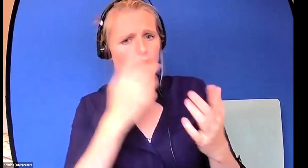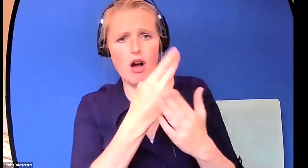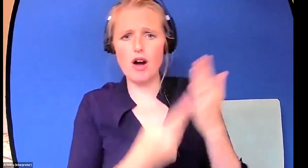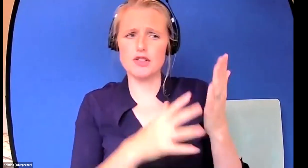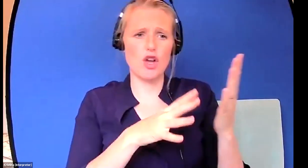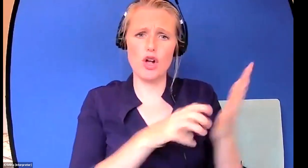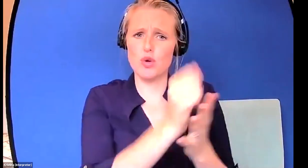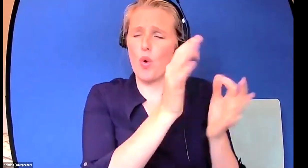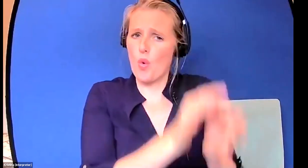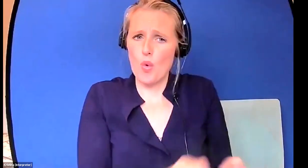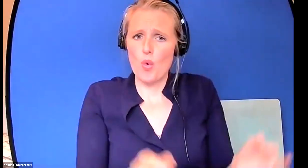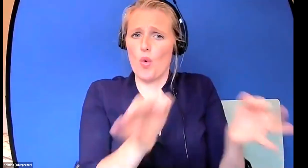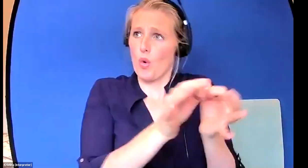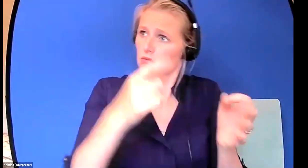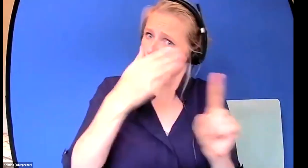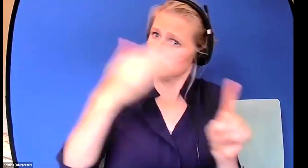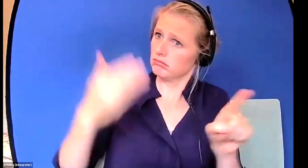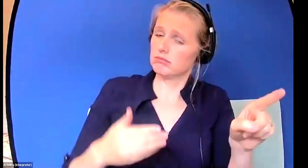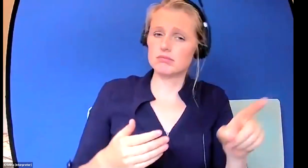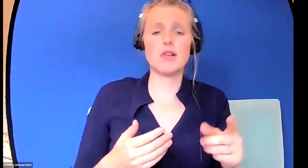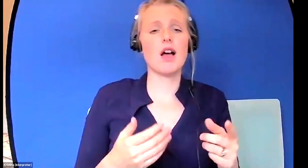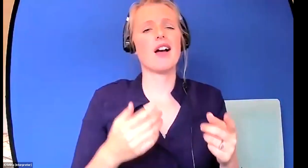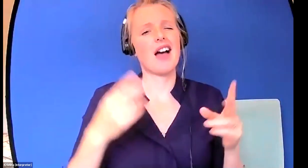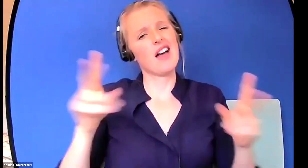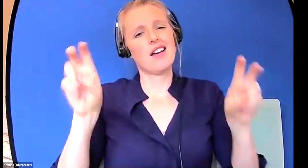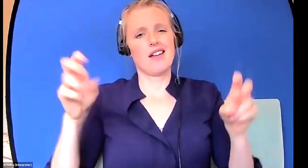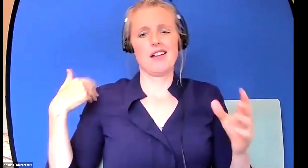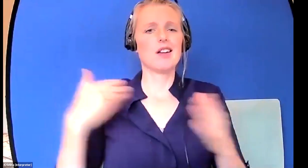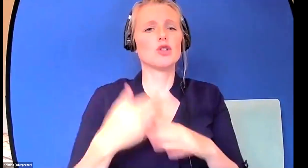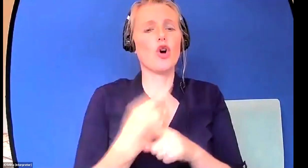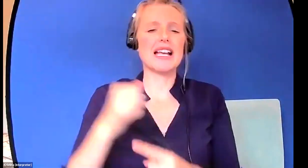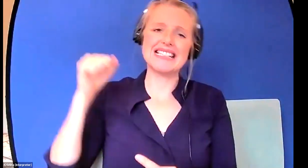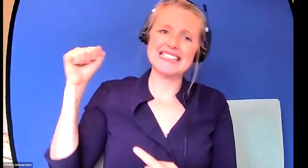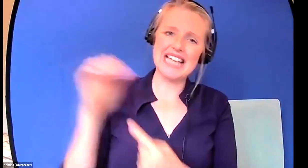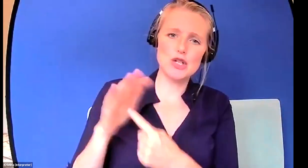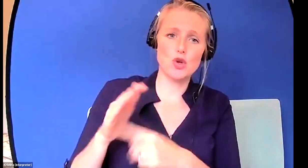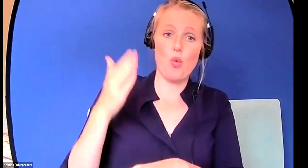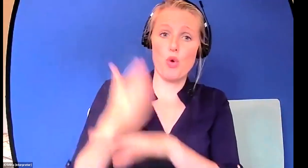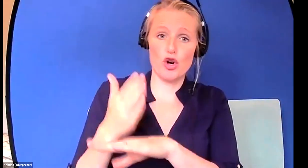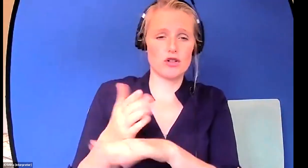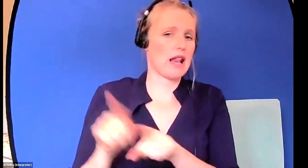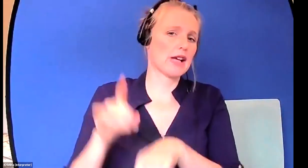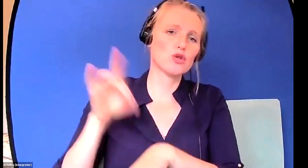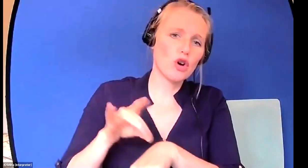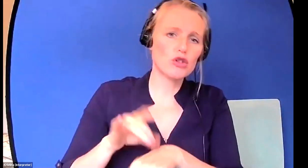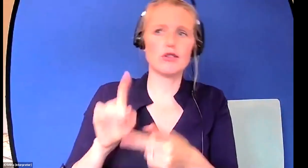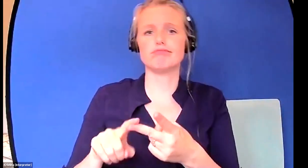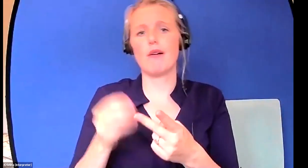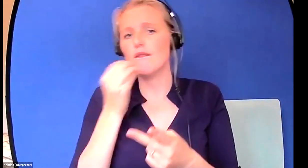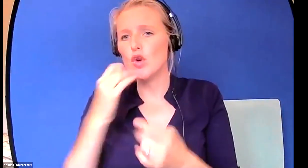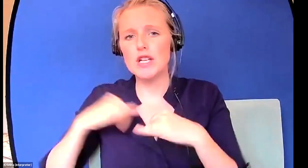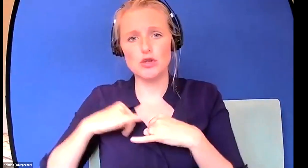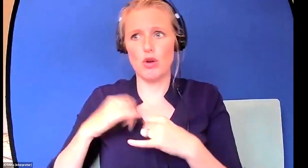crisis, cultural workers might not be regarded as essential in the same way as providers of medical care or people who work in the food